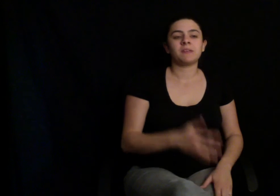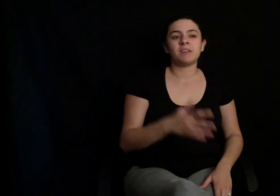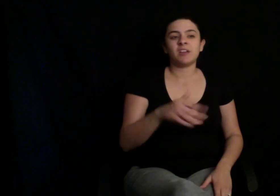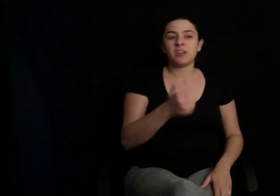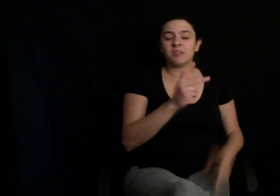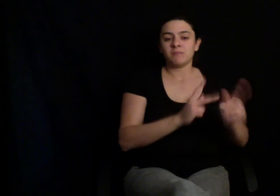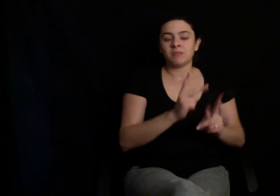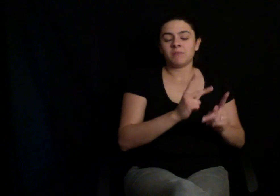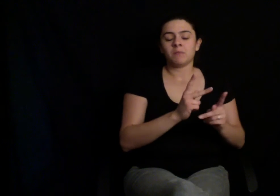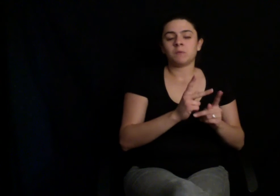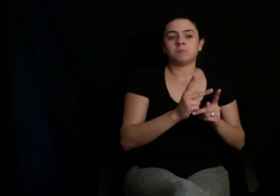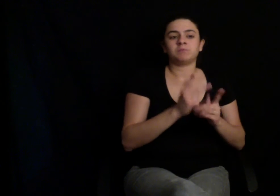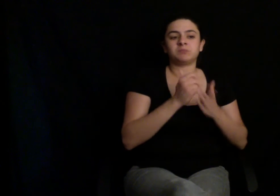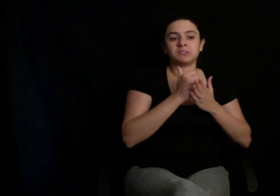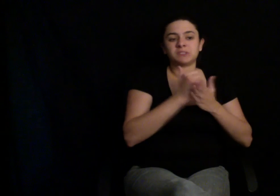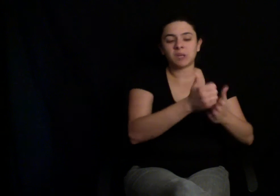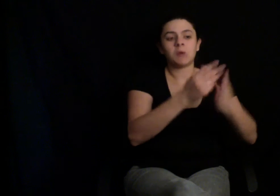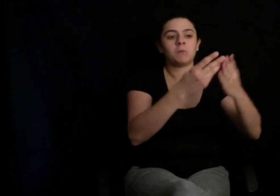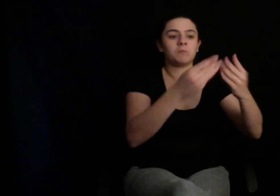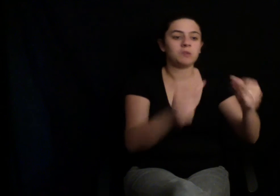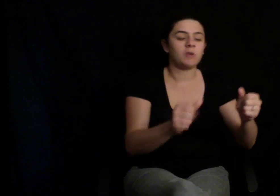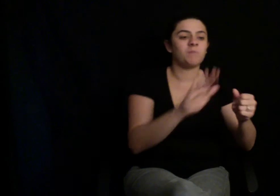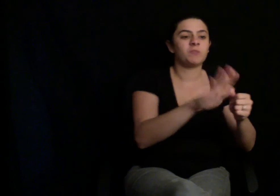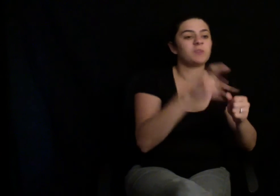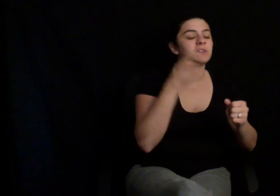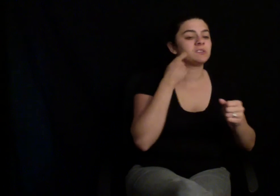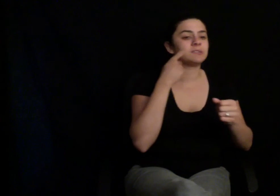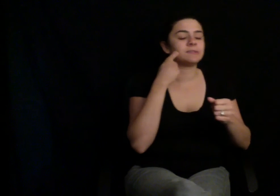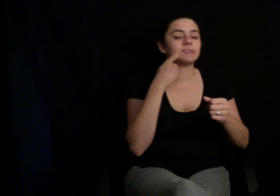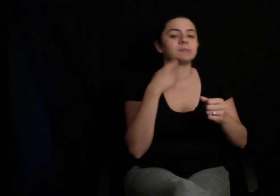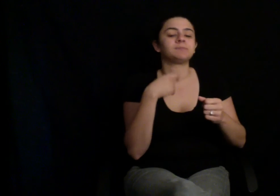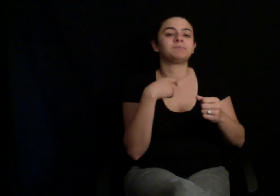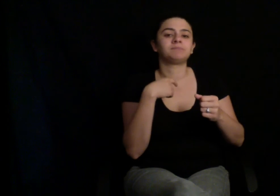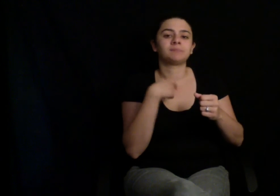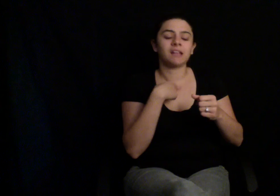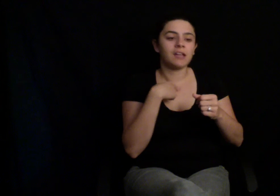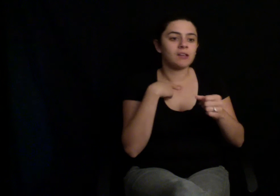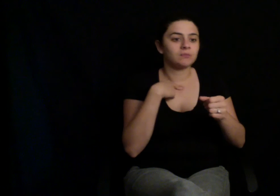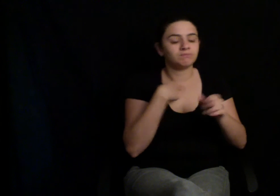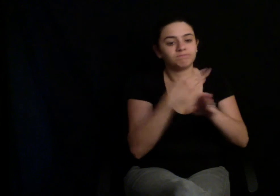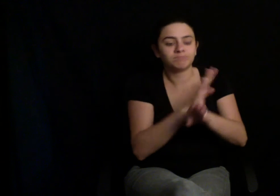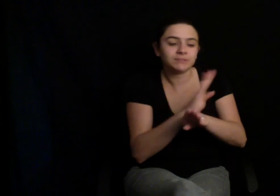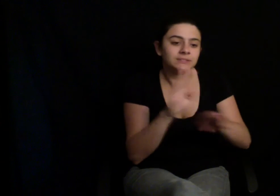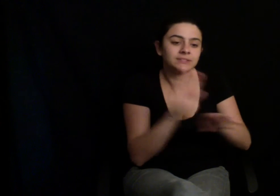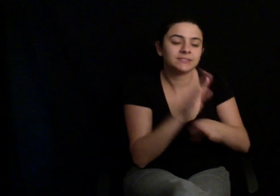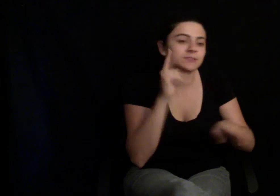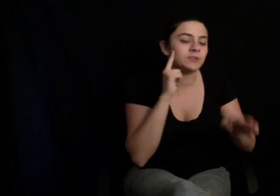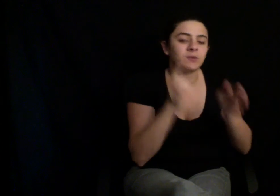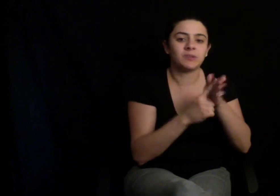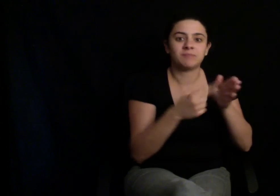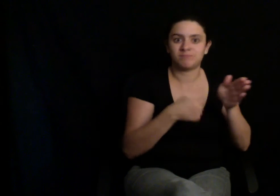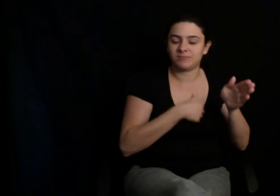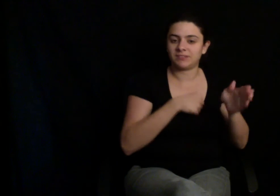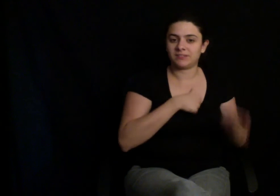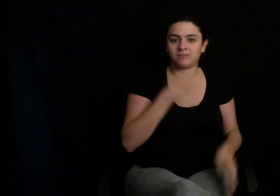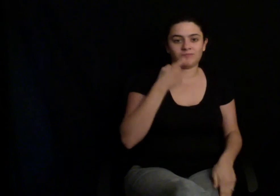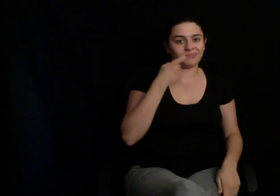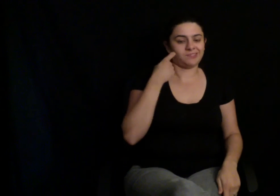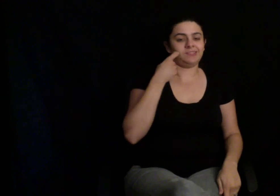this thing as an emotional crutch, as something to kind of just deal with my daily life. And it was, for me, as simple as